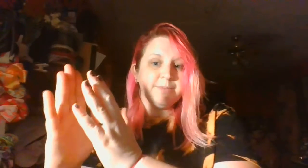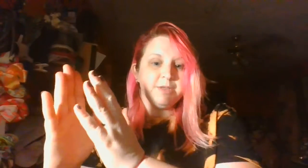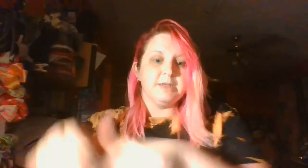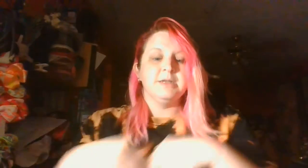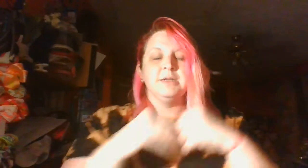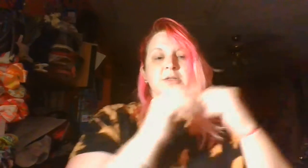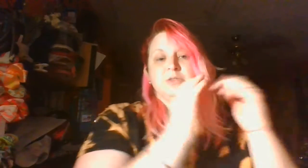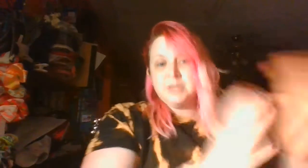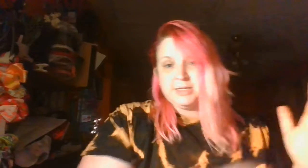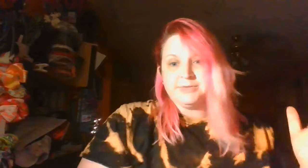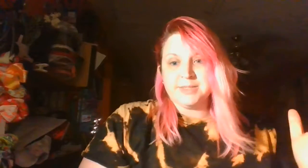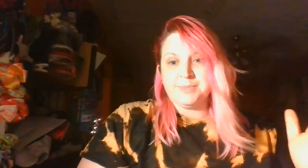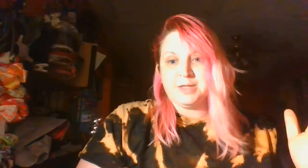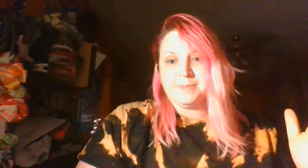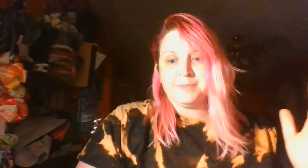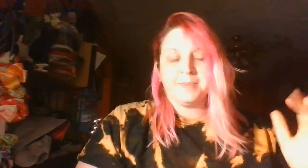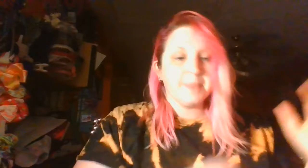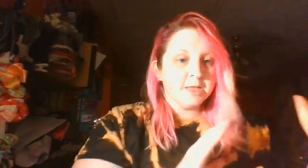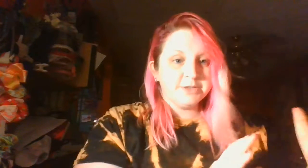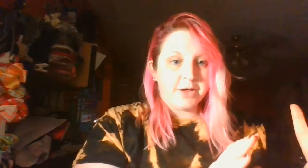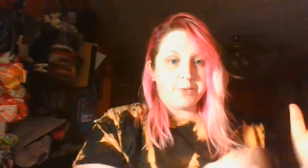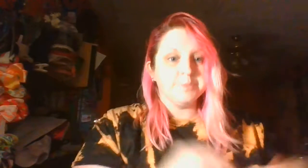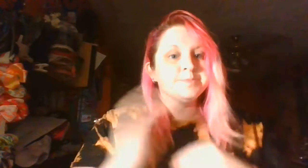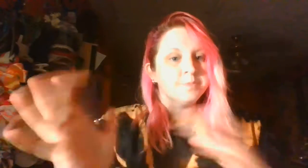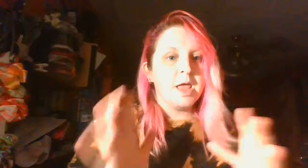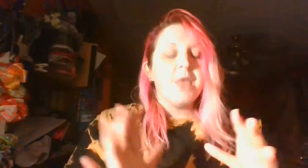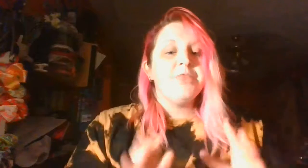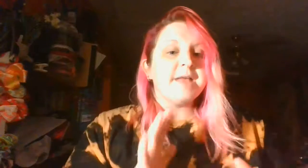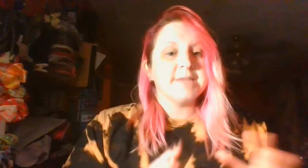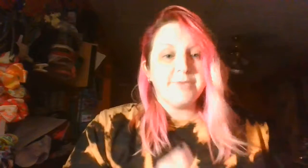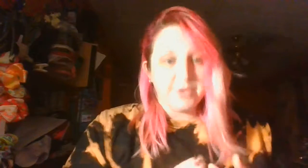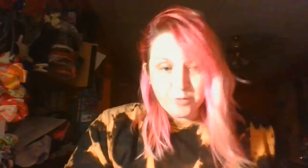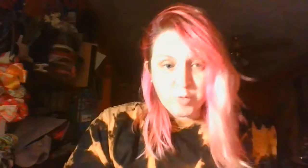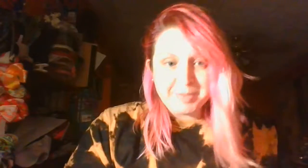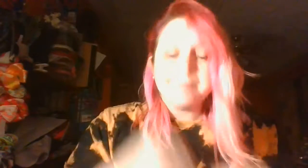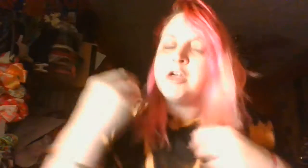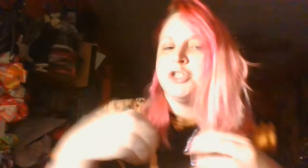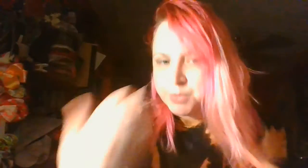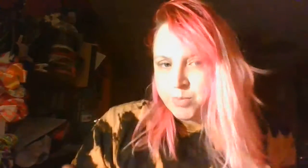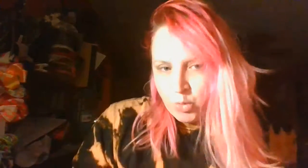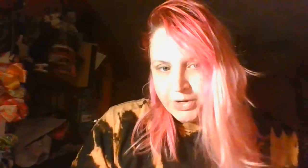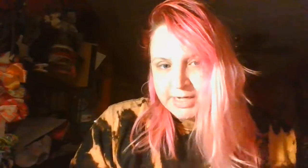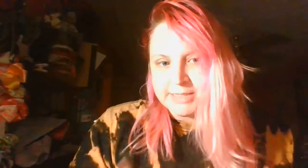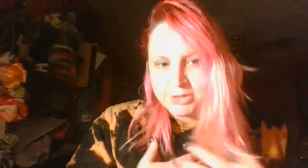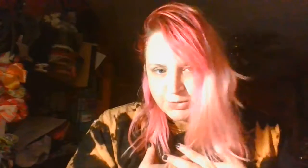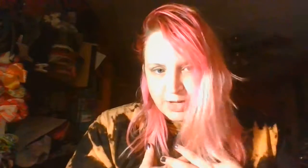something to the end of something. So that's covered in informative because you're reporting it to